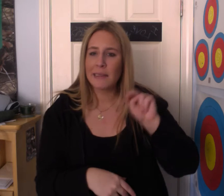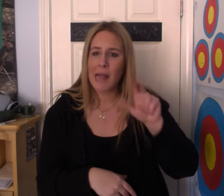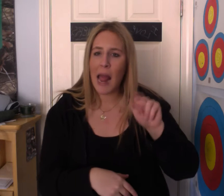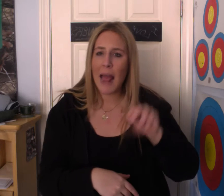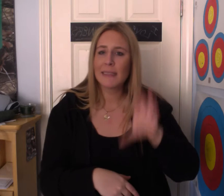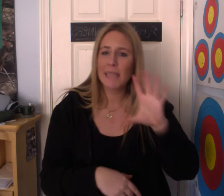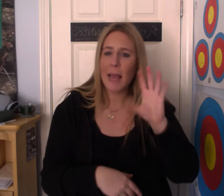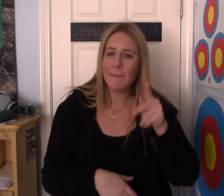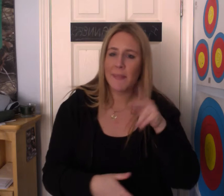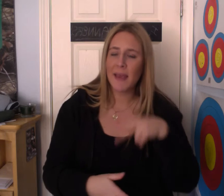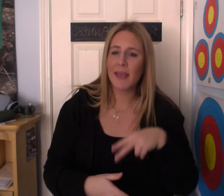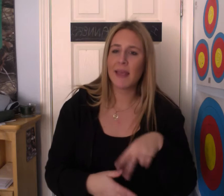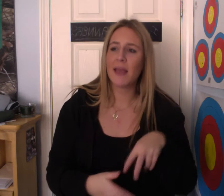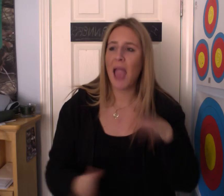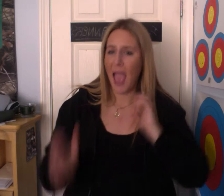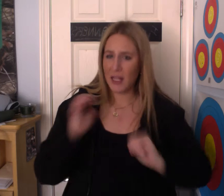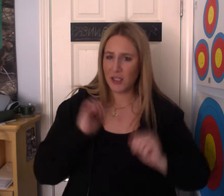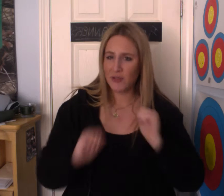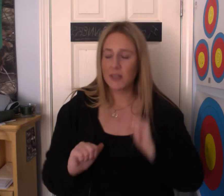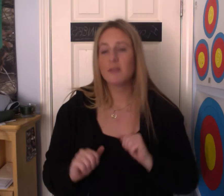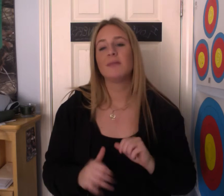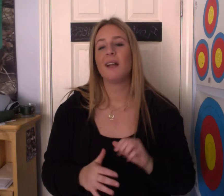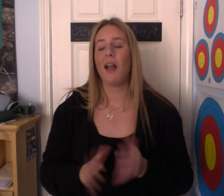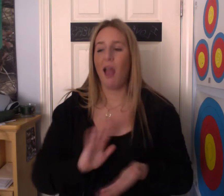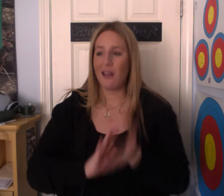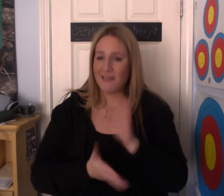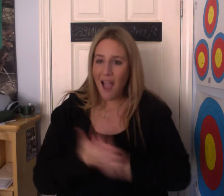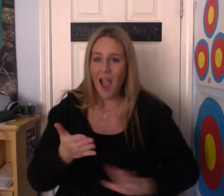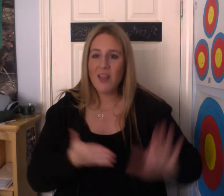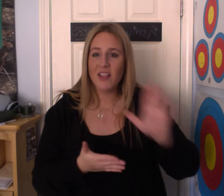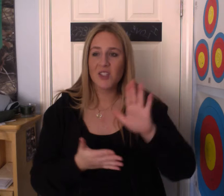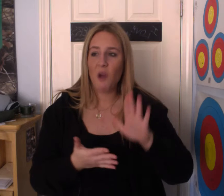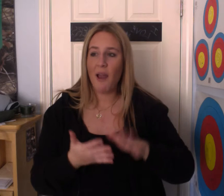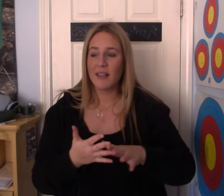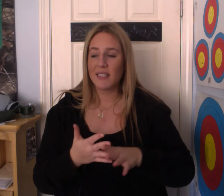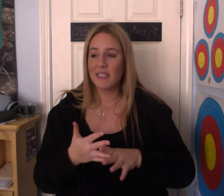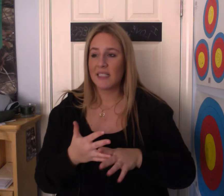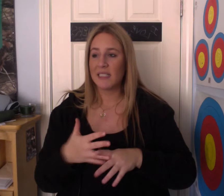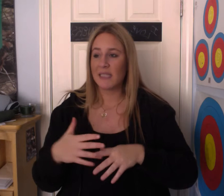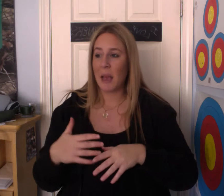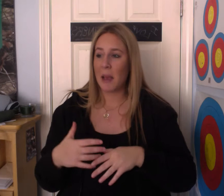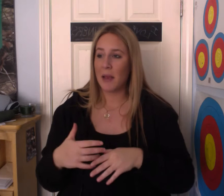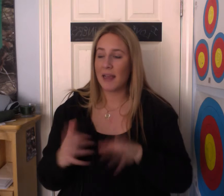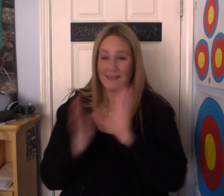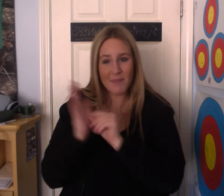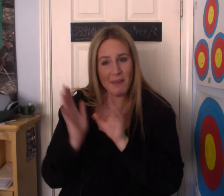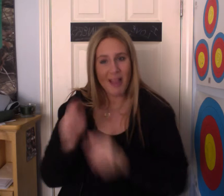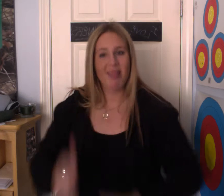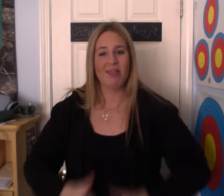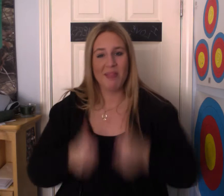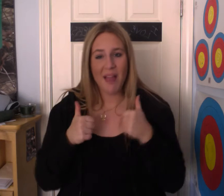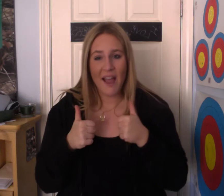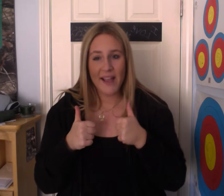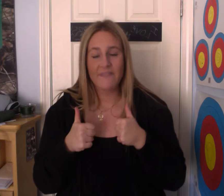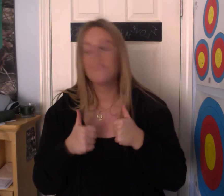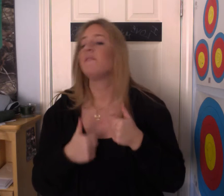actress. College was imitating life. Hollywood has a sordid history of casting able-bodied actors to